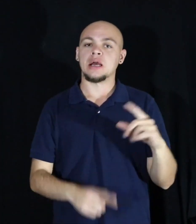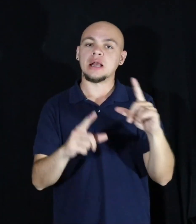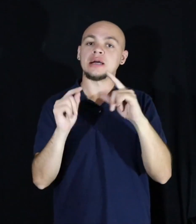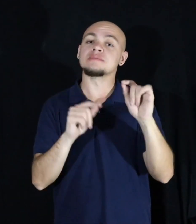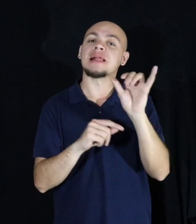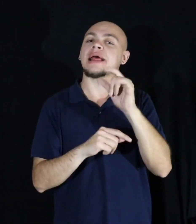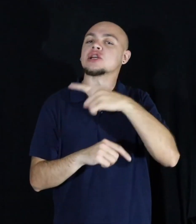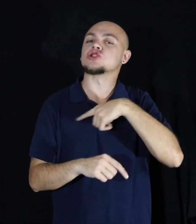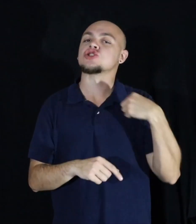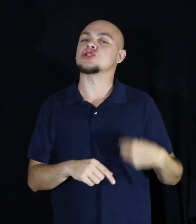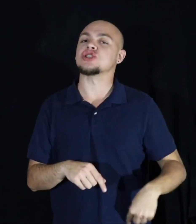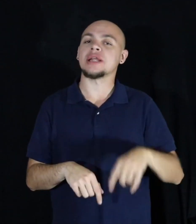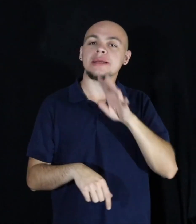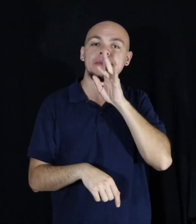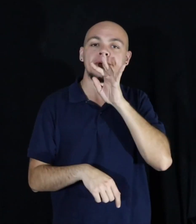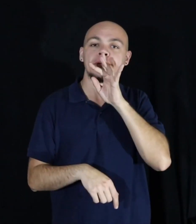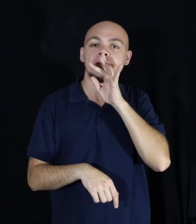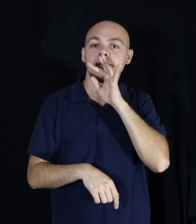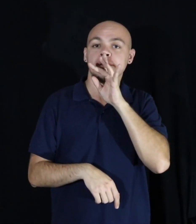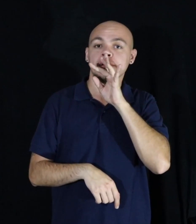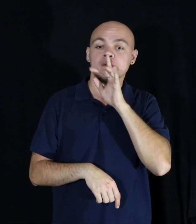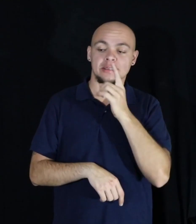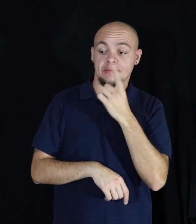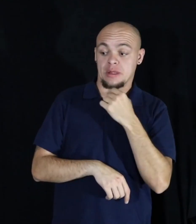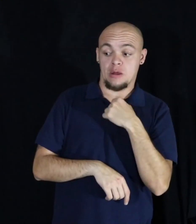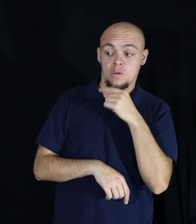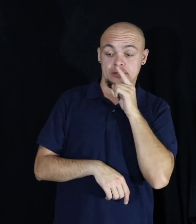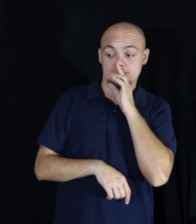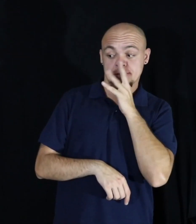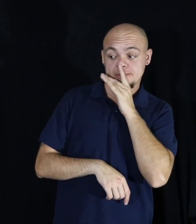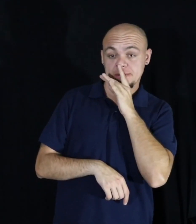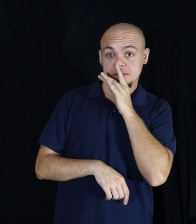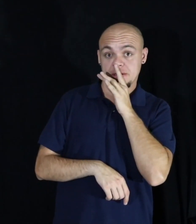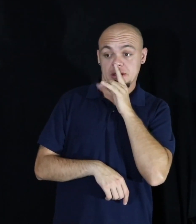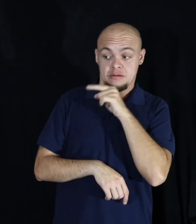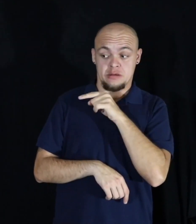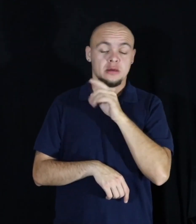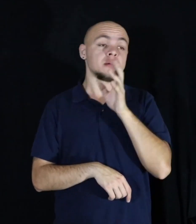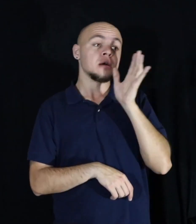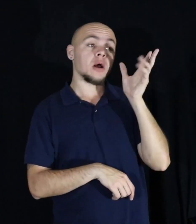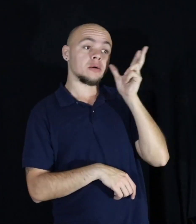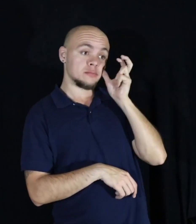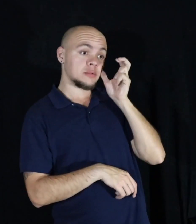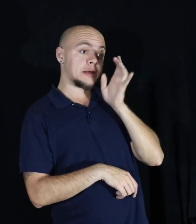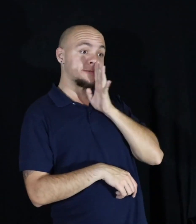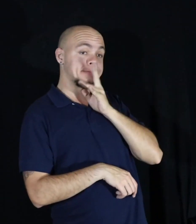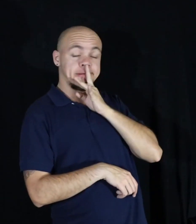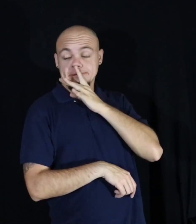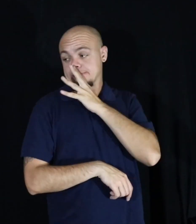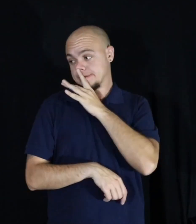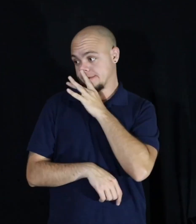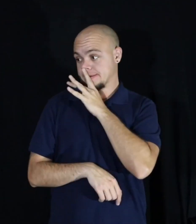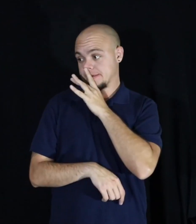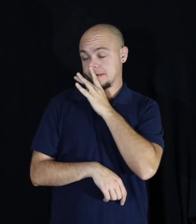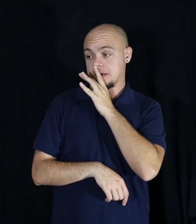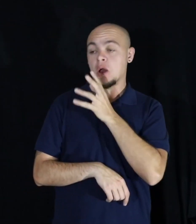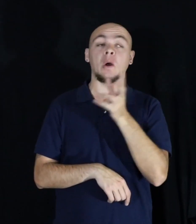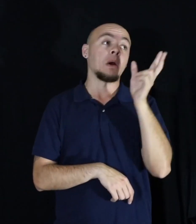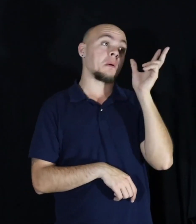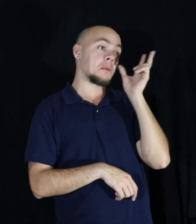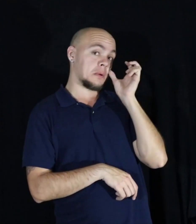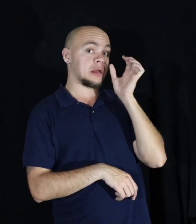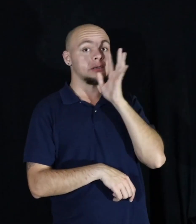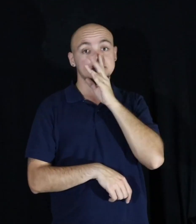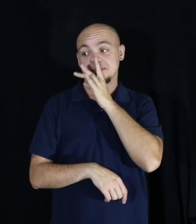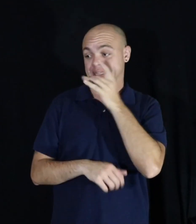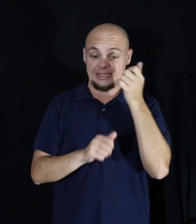whispers. Person A says something small about person B to person C. C passes it on to D and D to E.